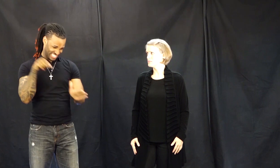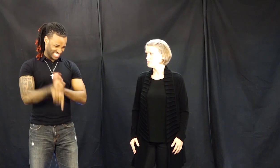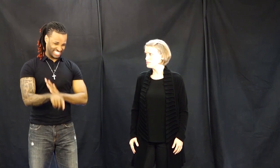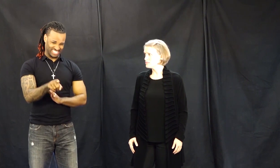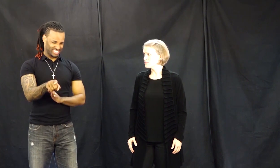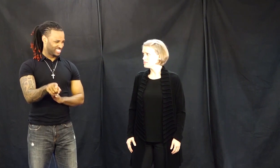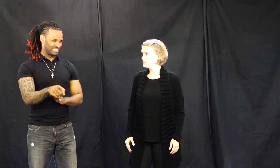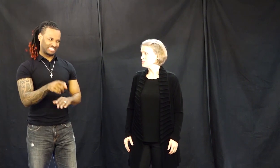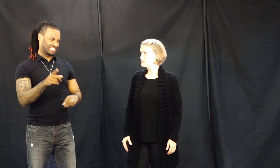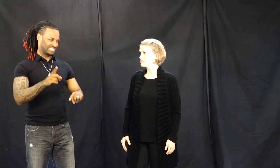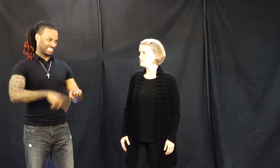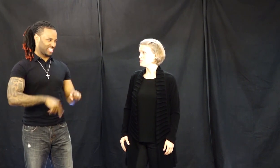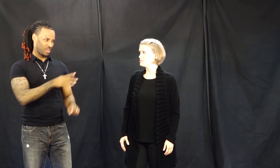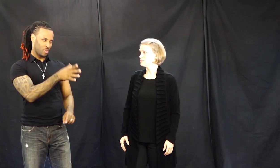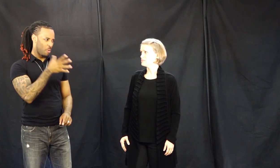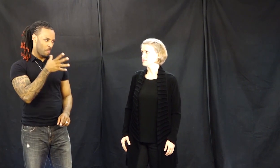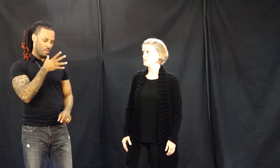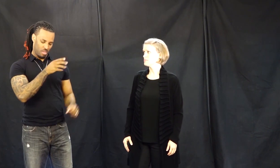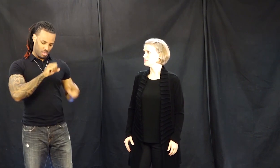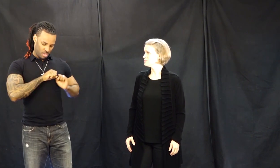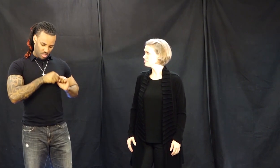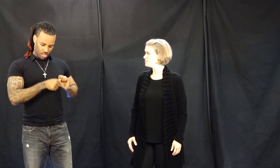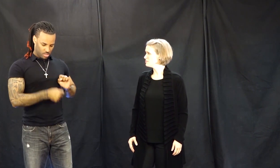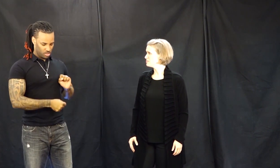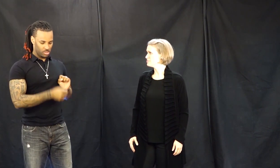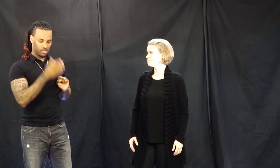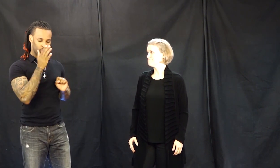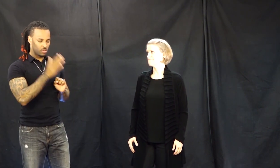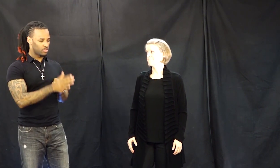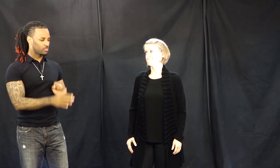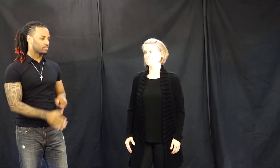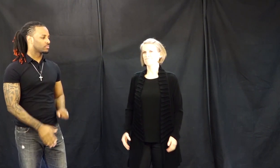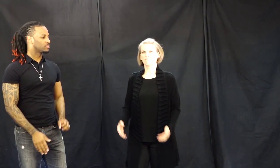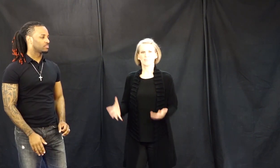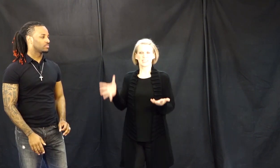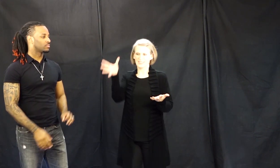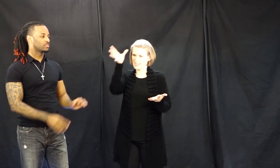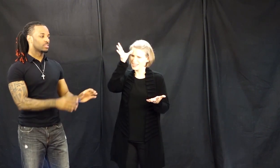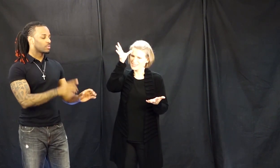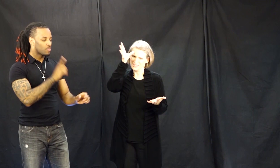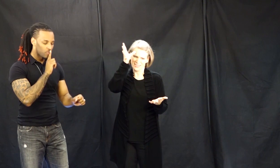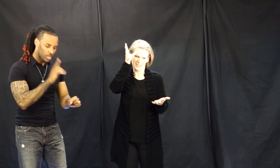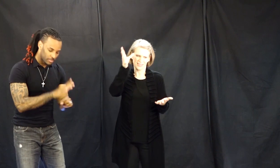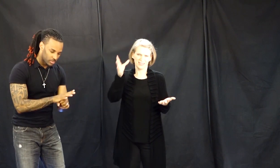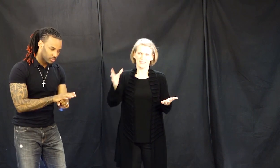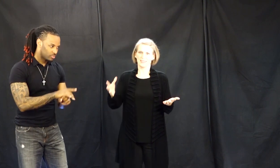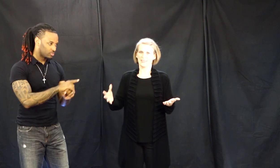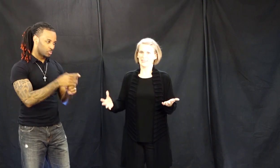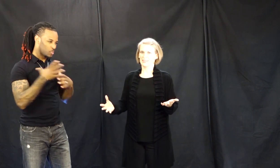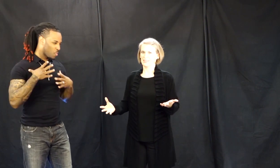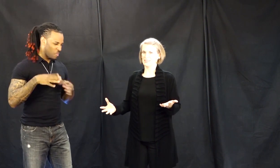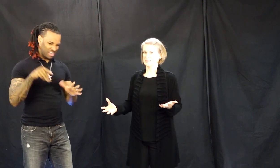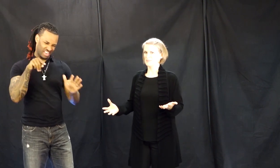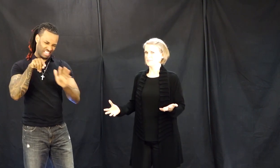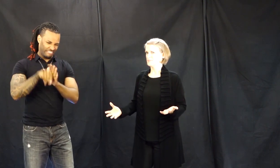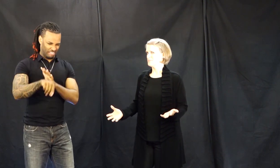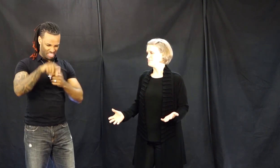you can't shake. Philip, your mother can't take another heartbreak. Father, promise me, you don't want this young man's blood on